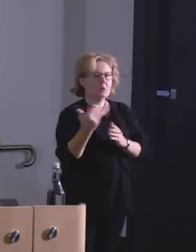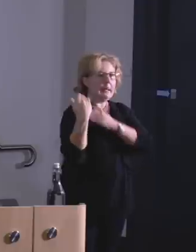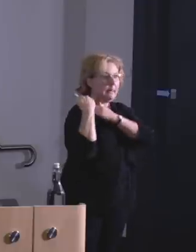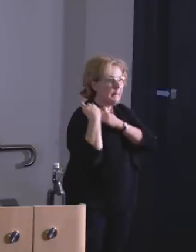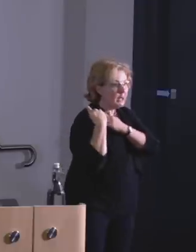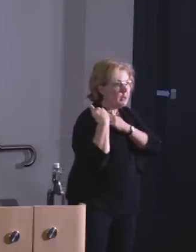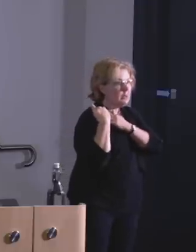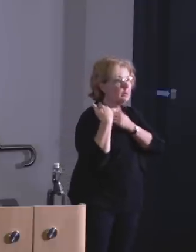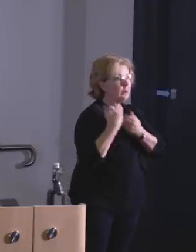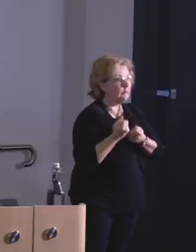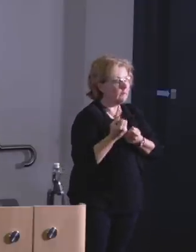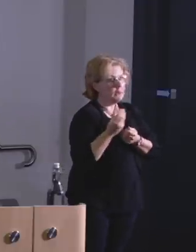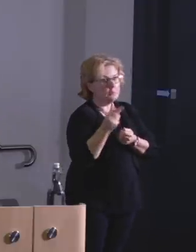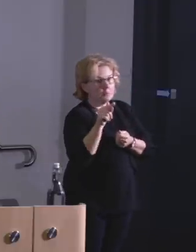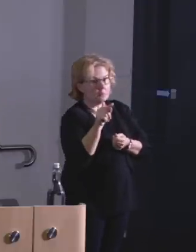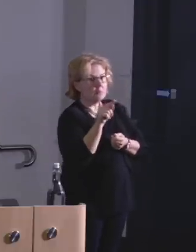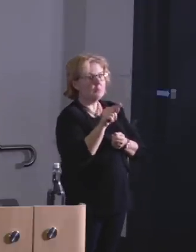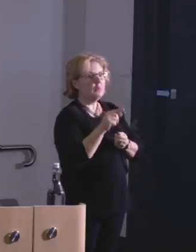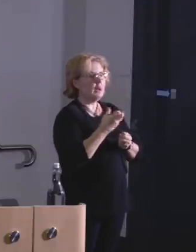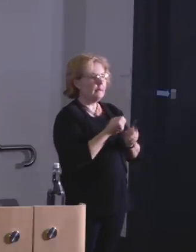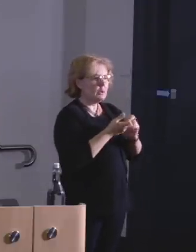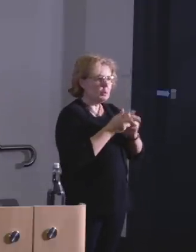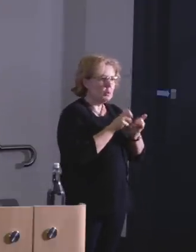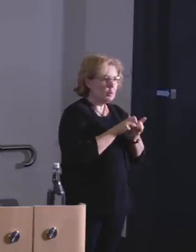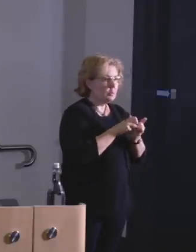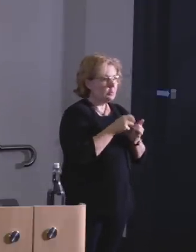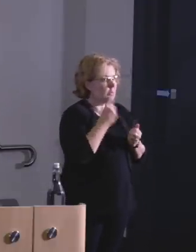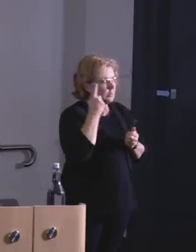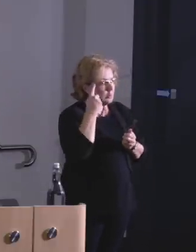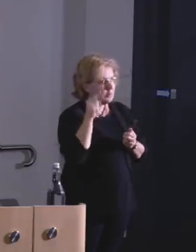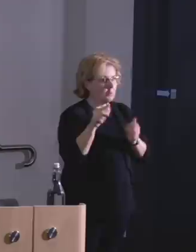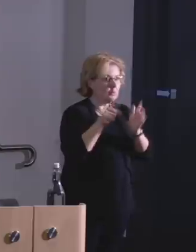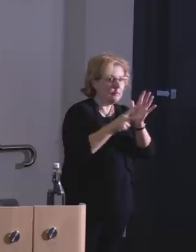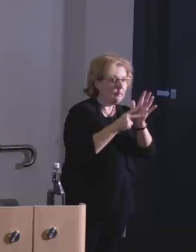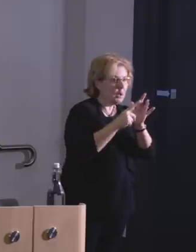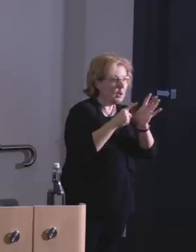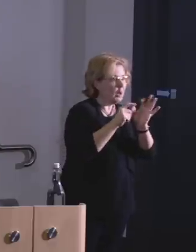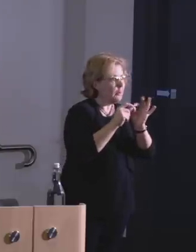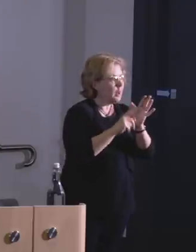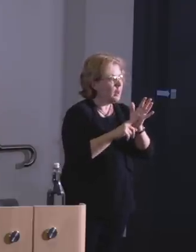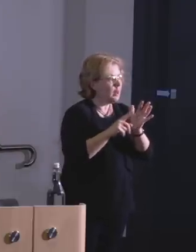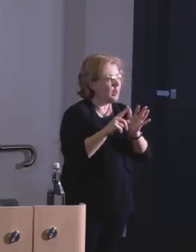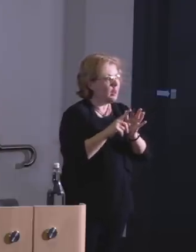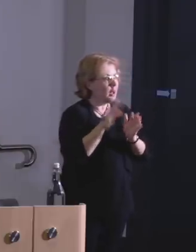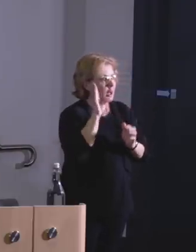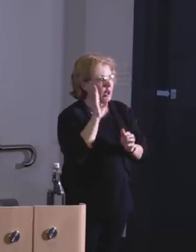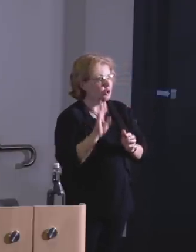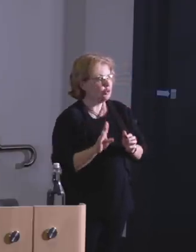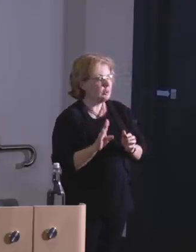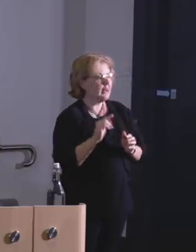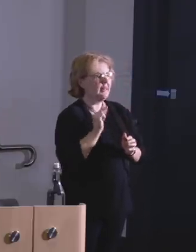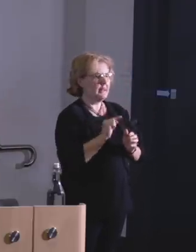there were issues whether they were really viable, you know. So that was the